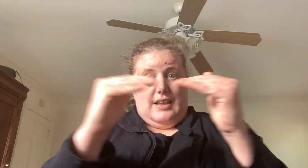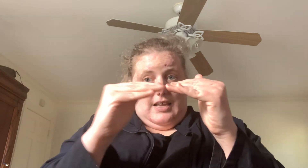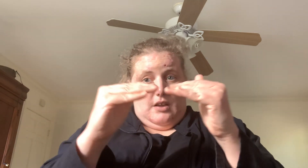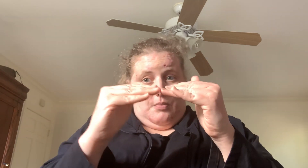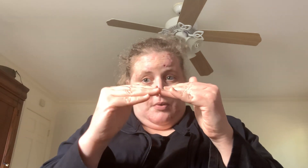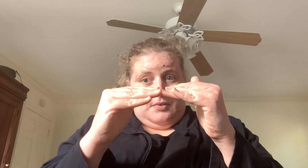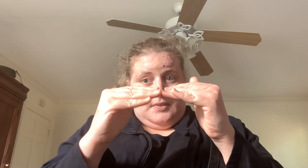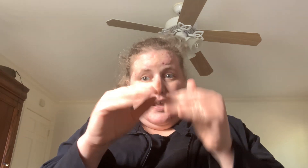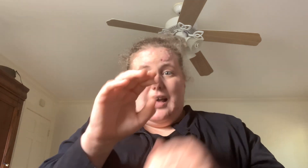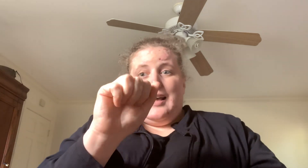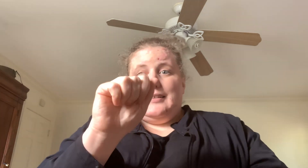which is